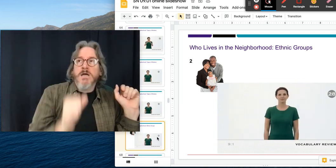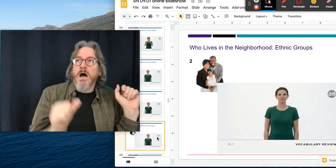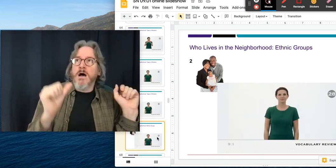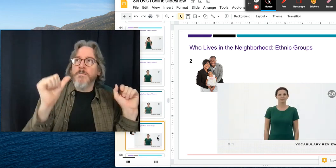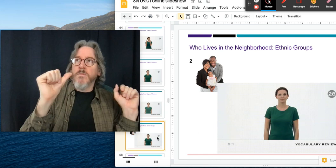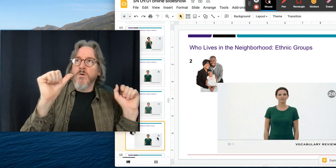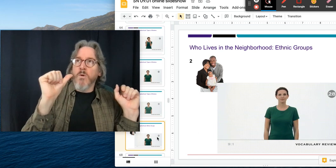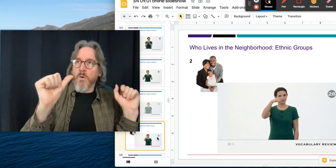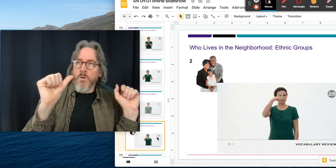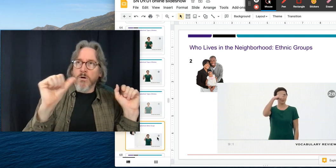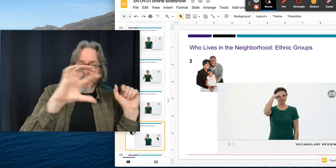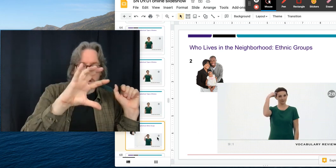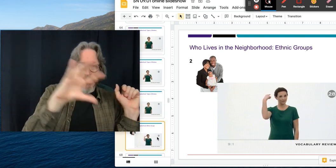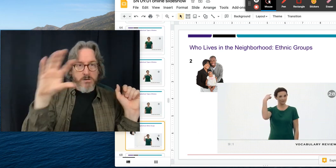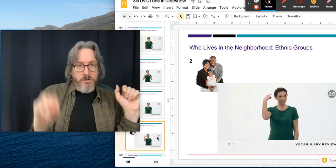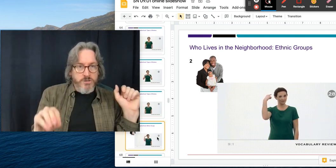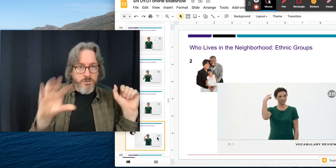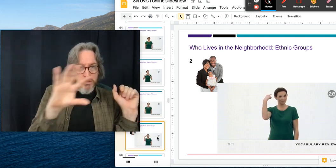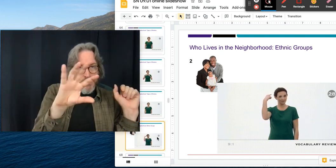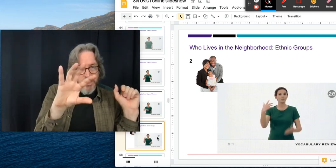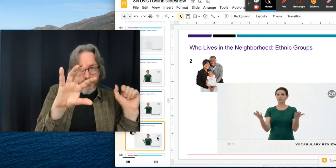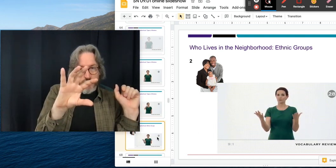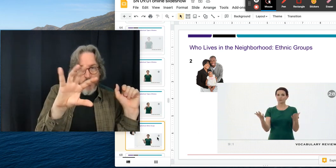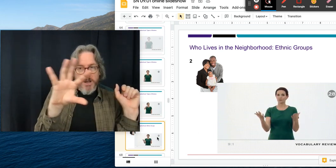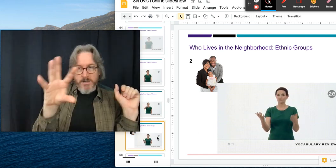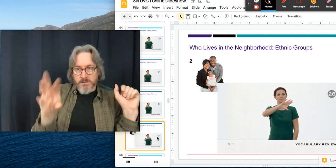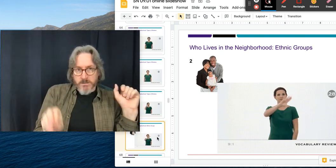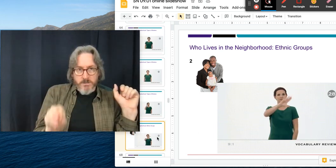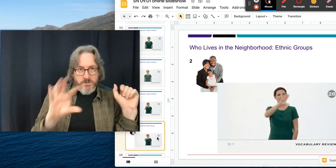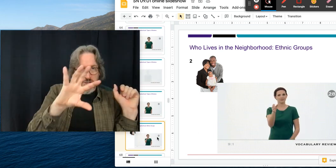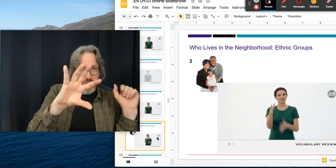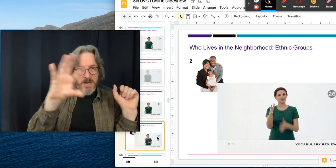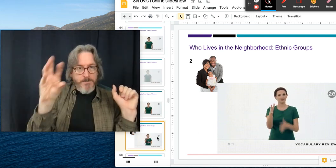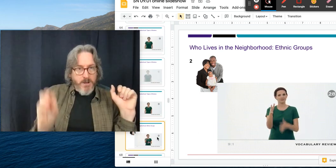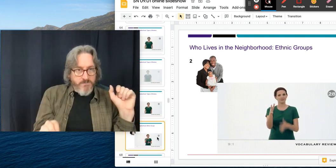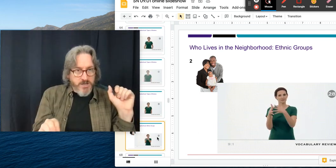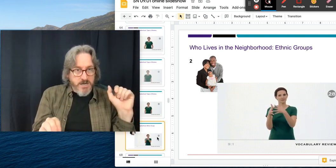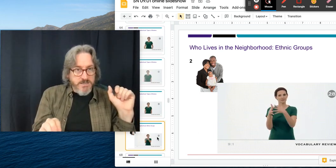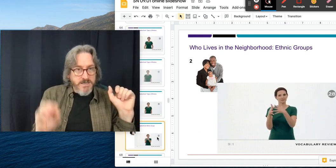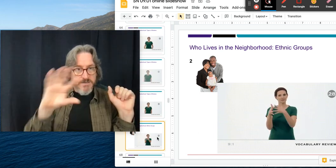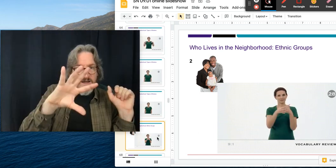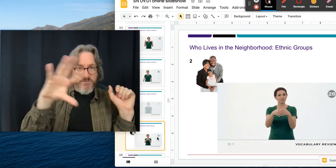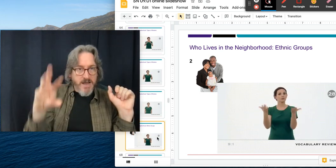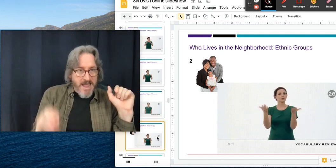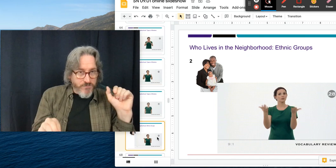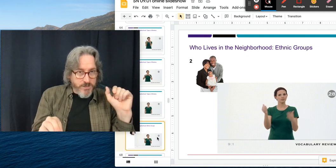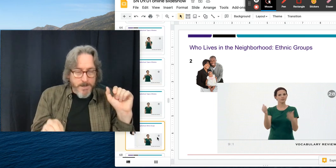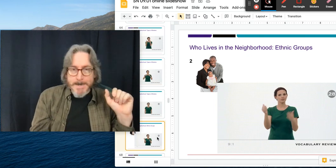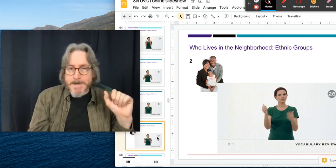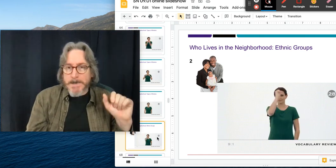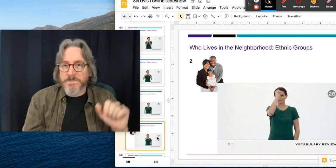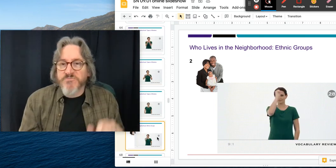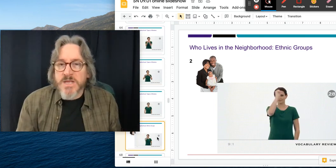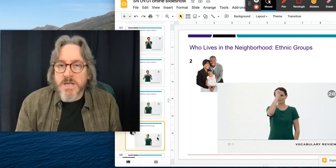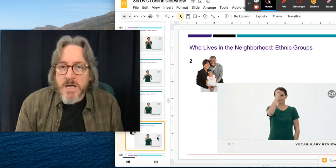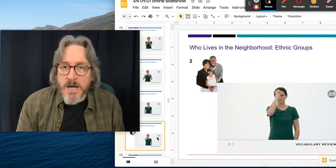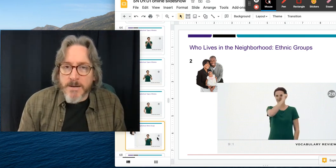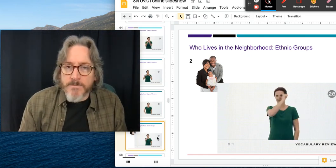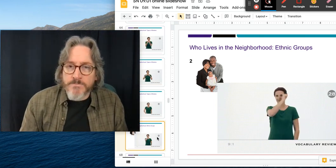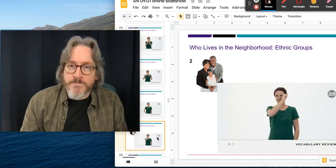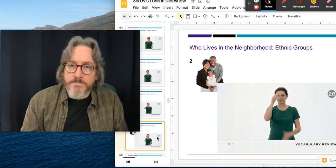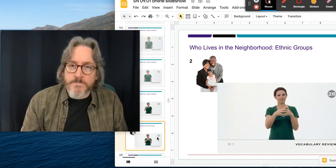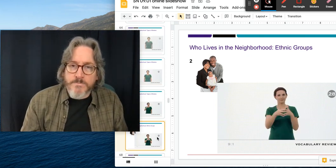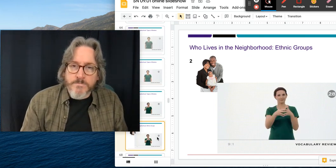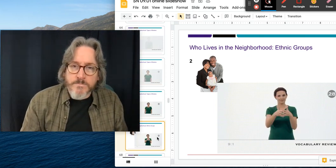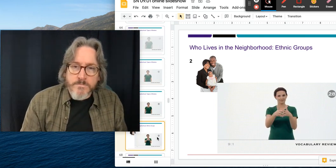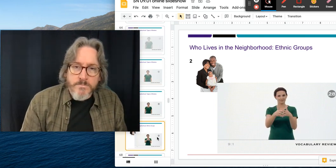face, or like drawing the shape of the continent of Africa,